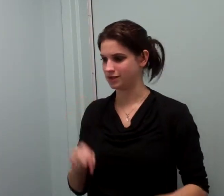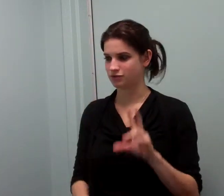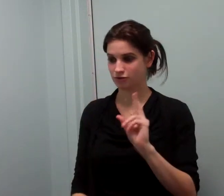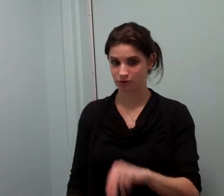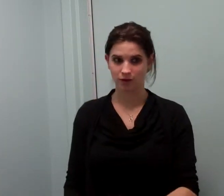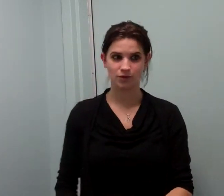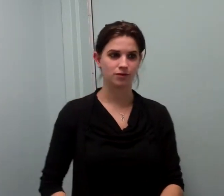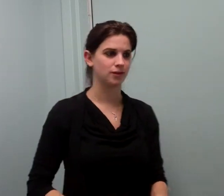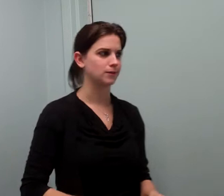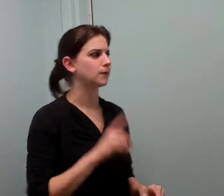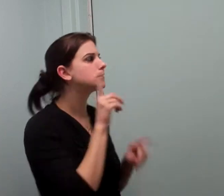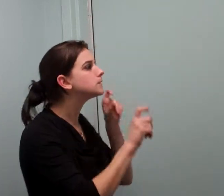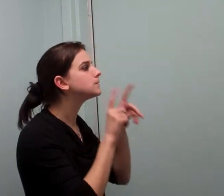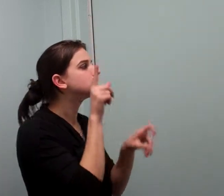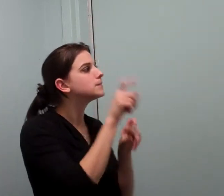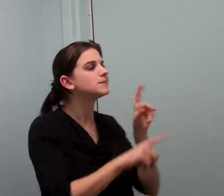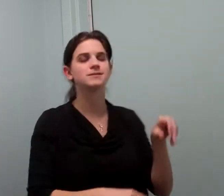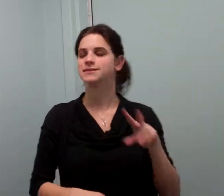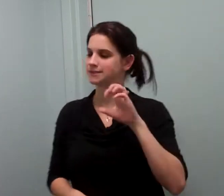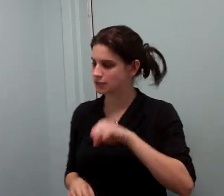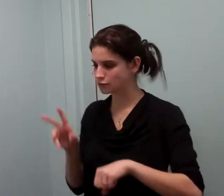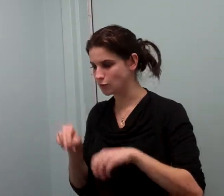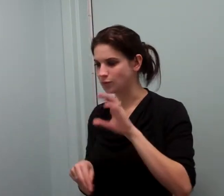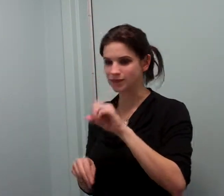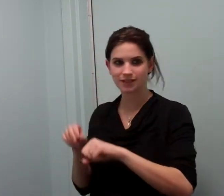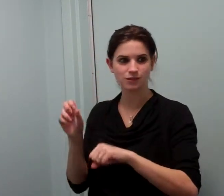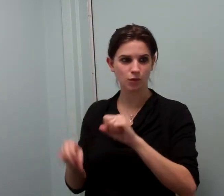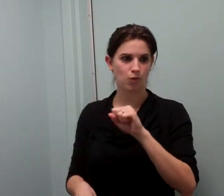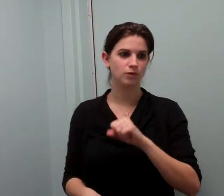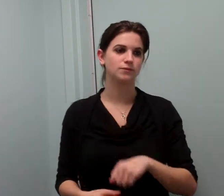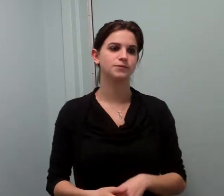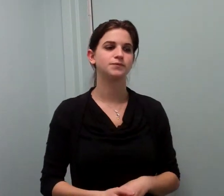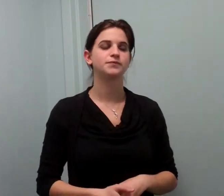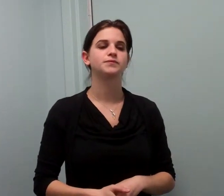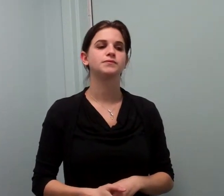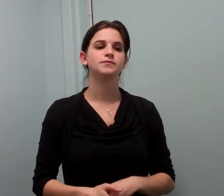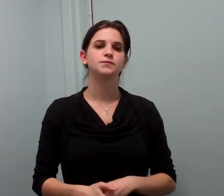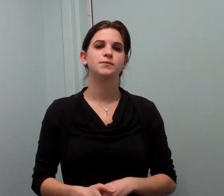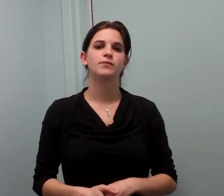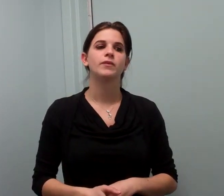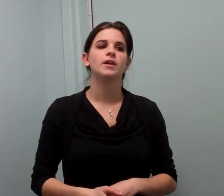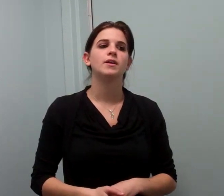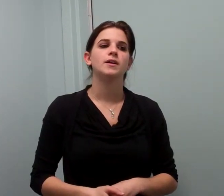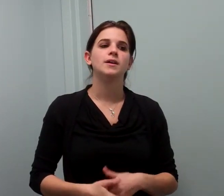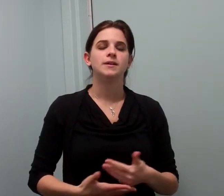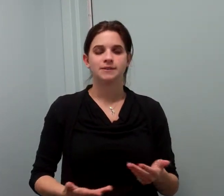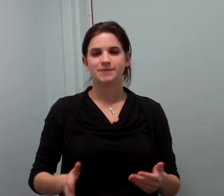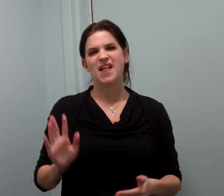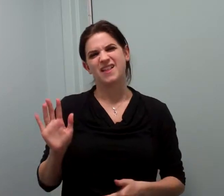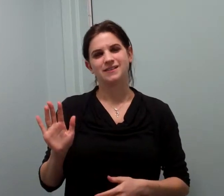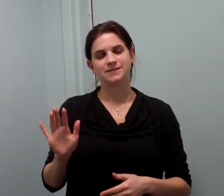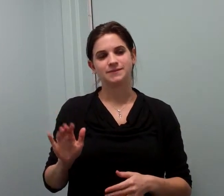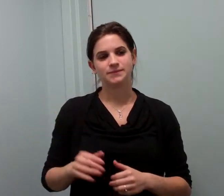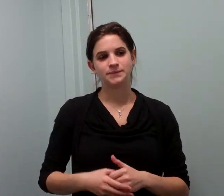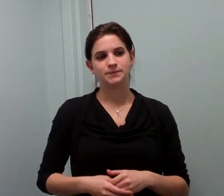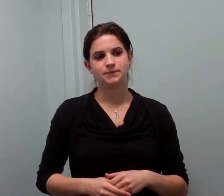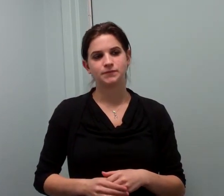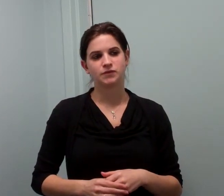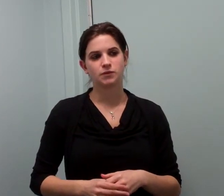up with the reason why condensation takes place. Now, where we know that condensation is water collecting on the outside of a cup. What I want to know is